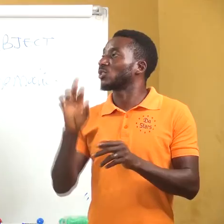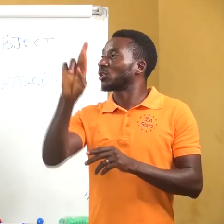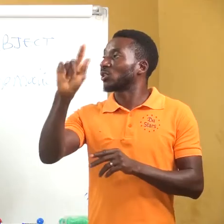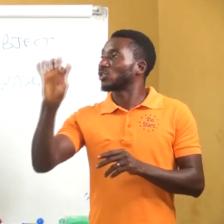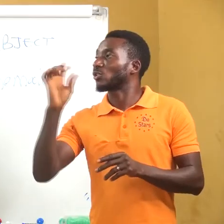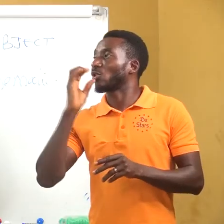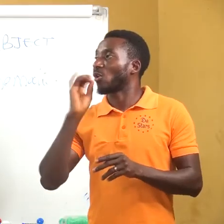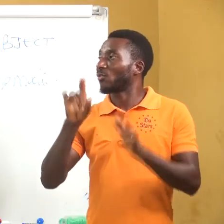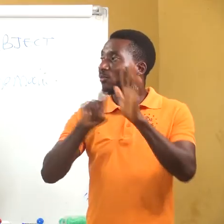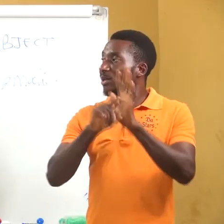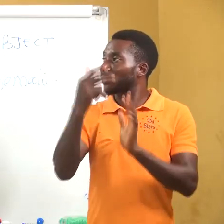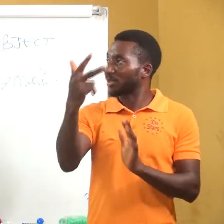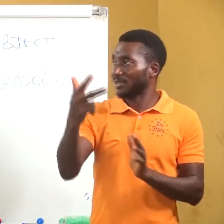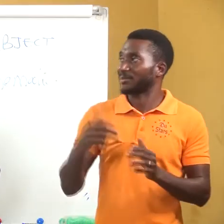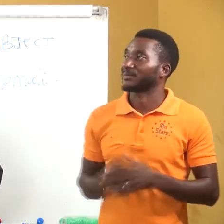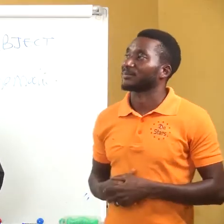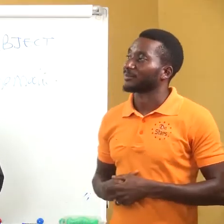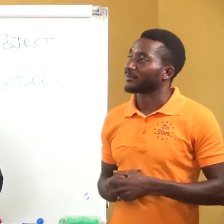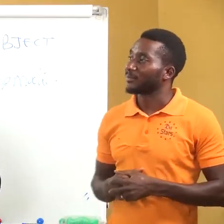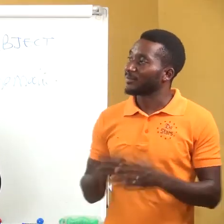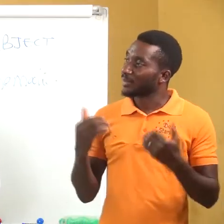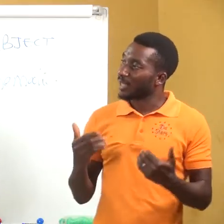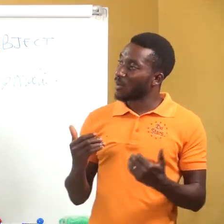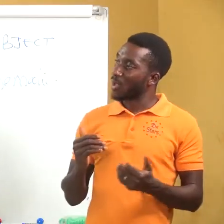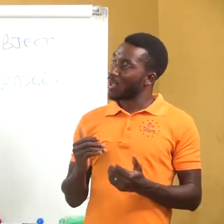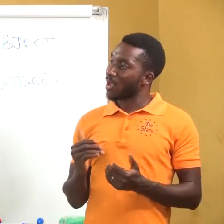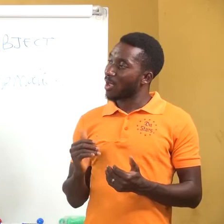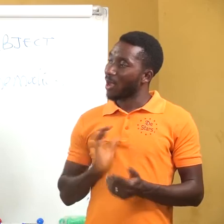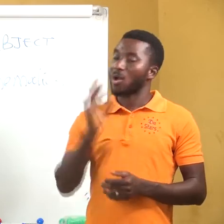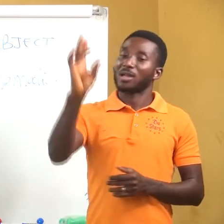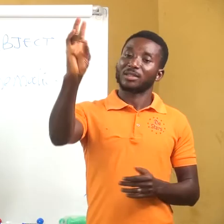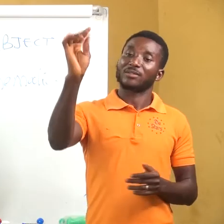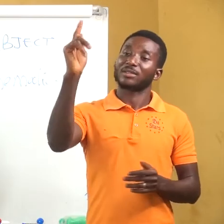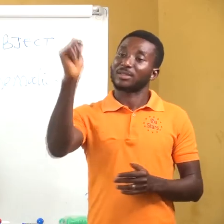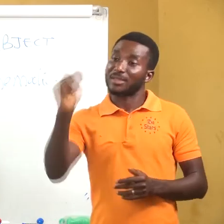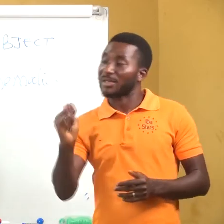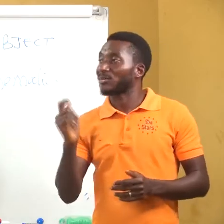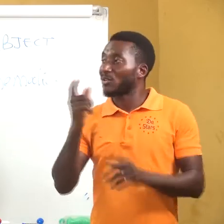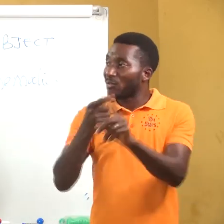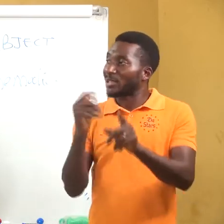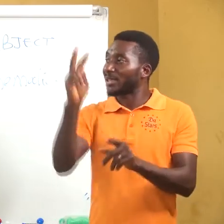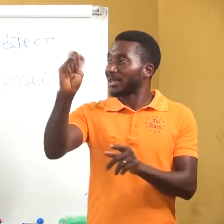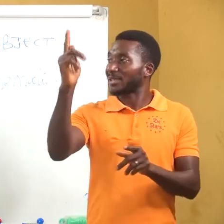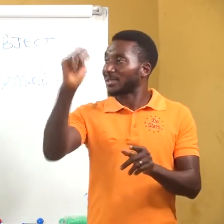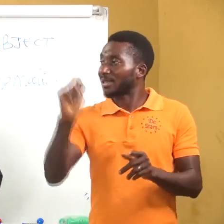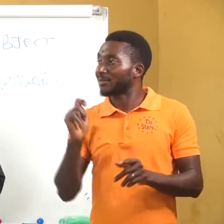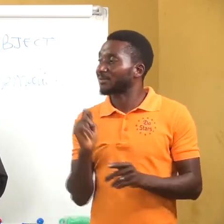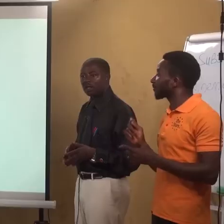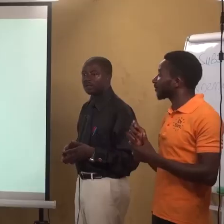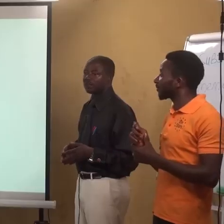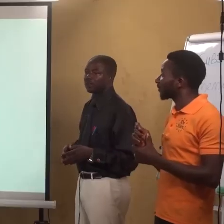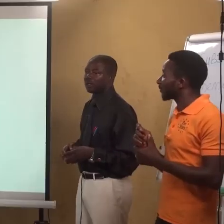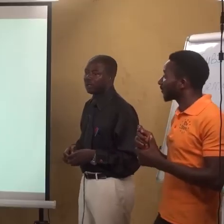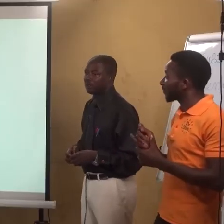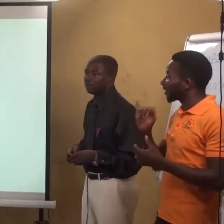because negative positive is negative. Now our 7th term, from the nth term, Tn equals to